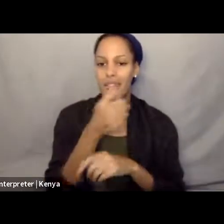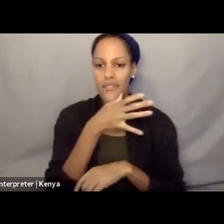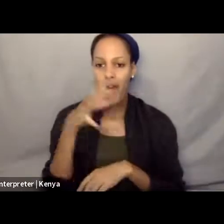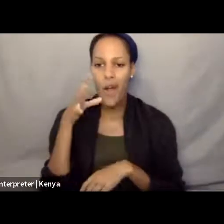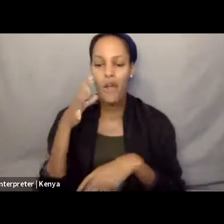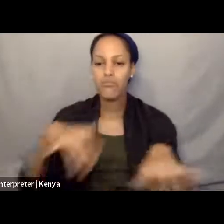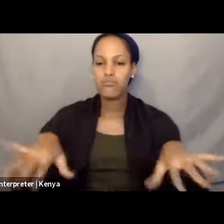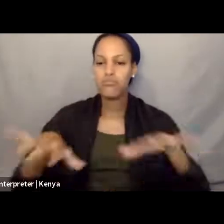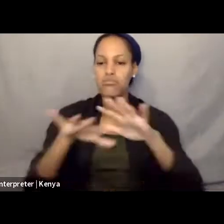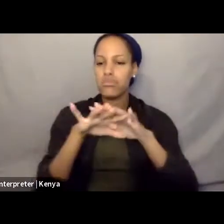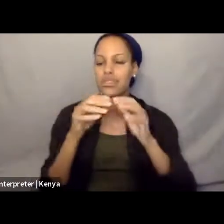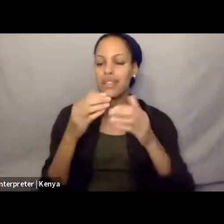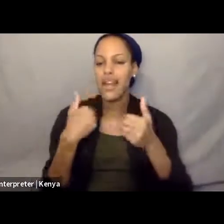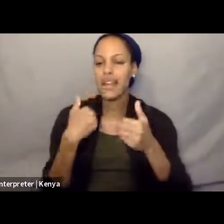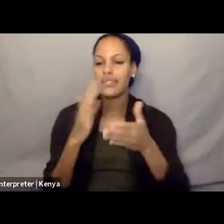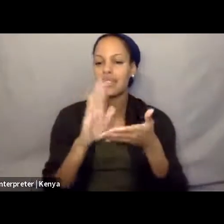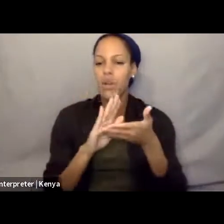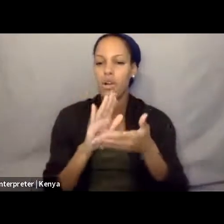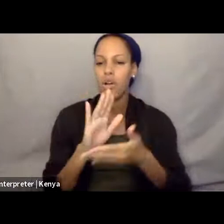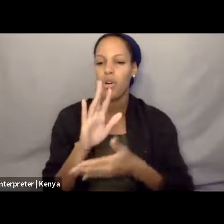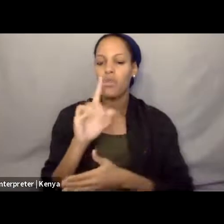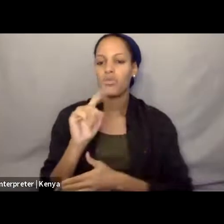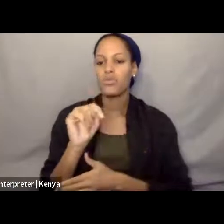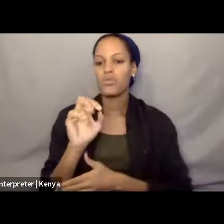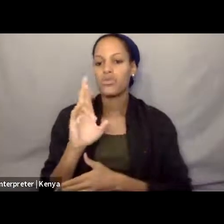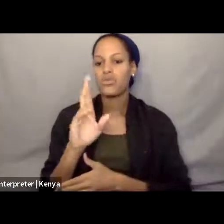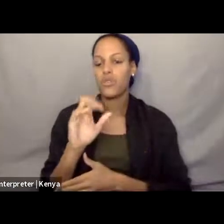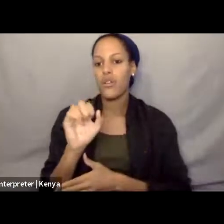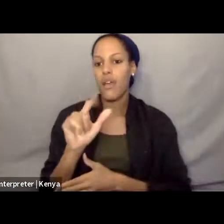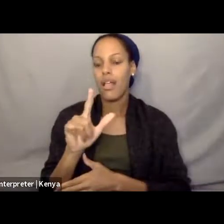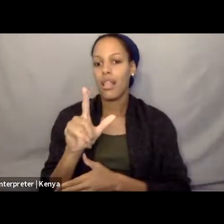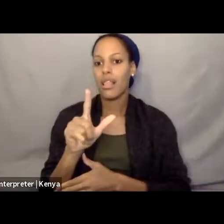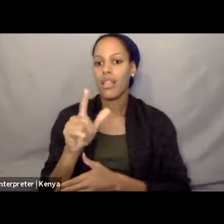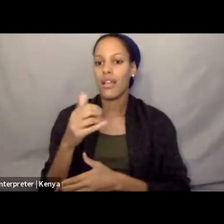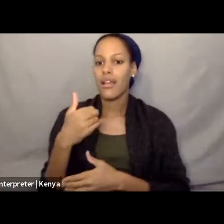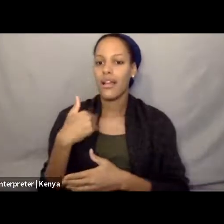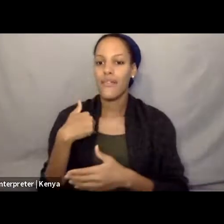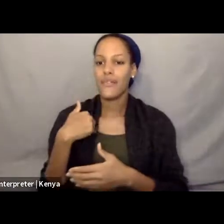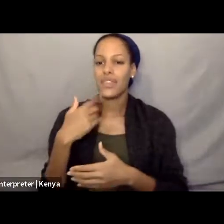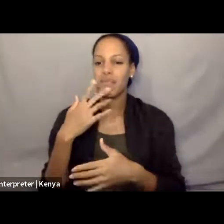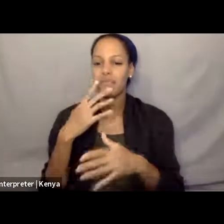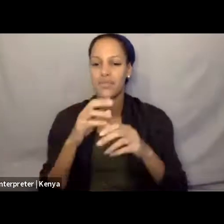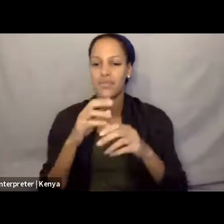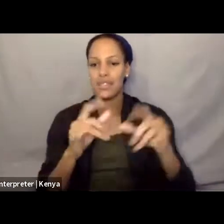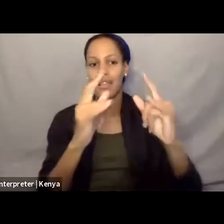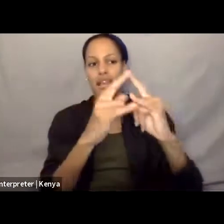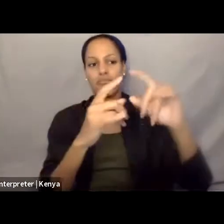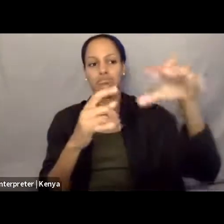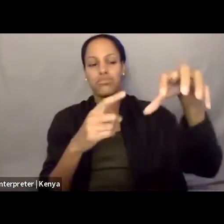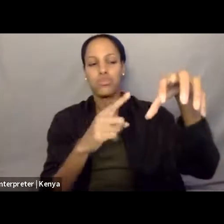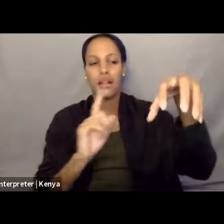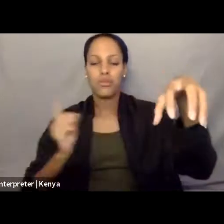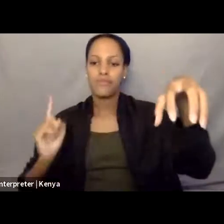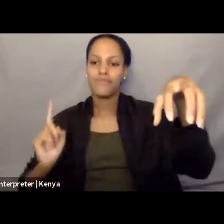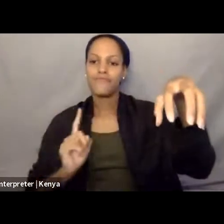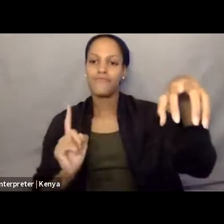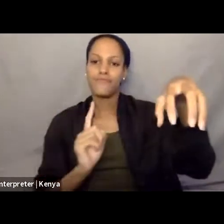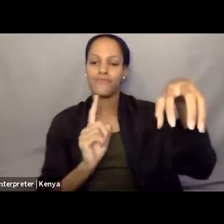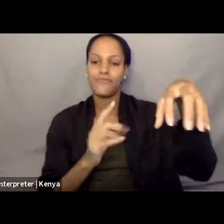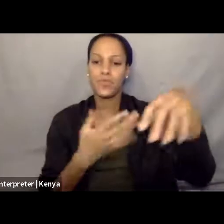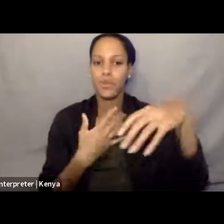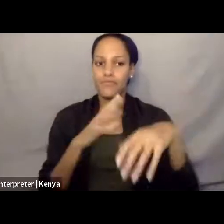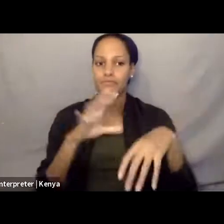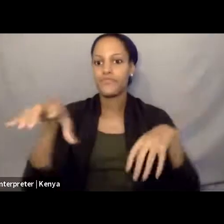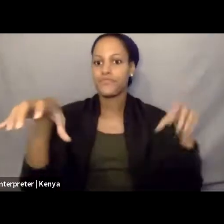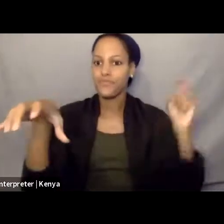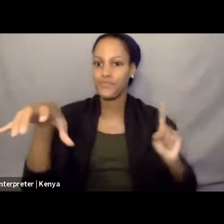trail up to the castle, the back way to the castle. And I